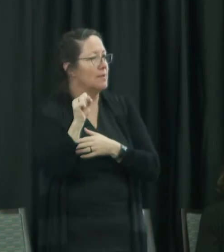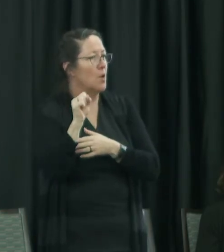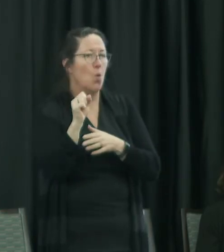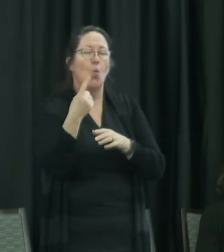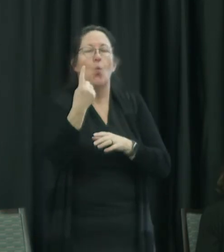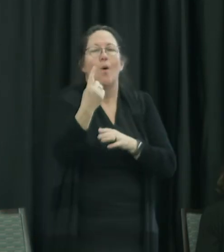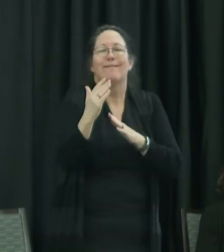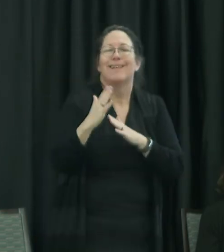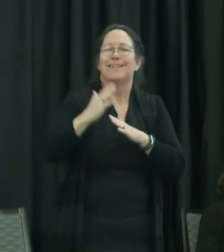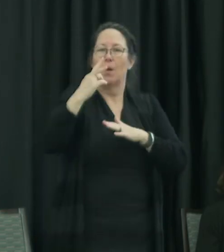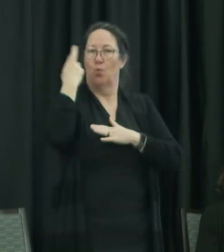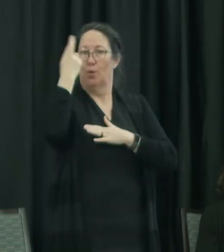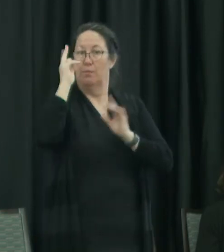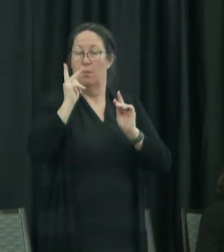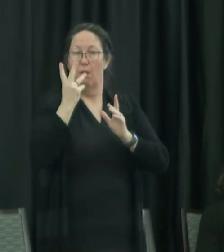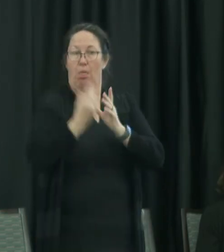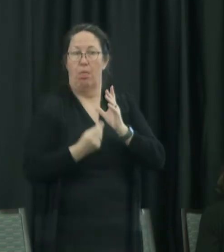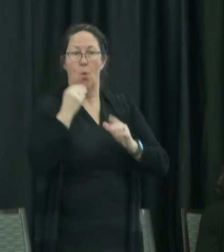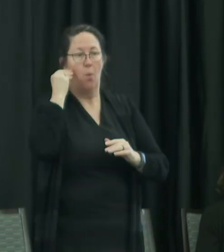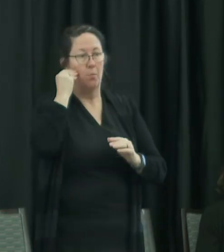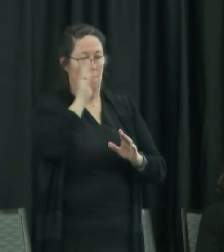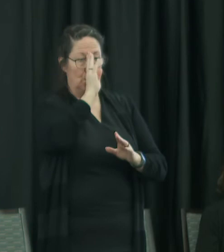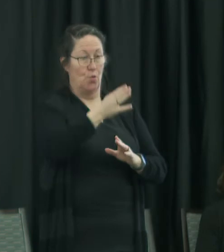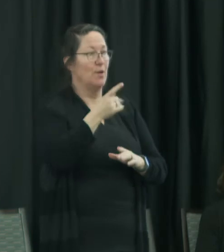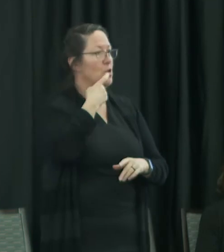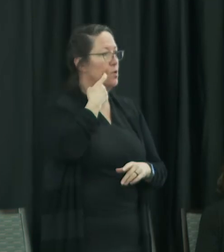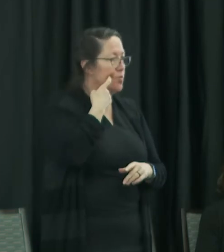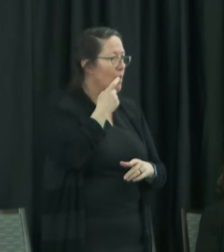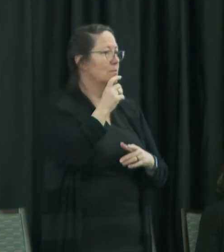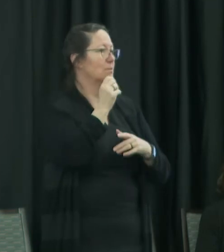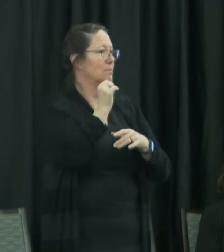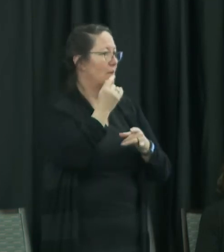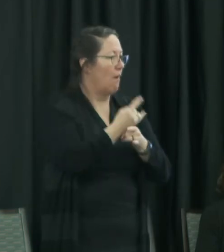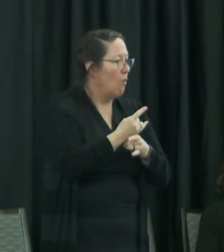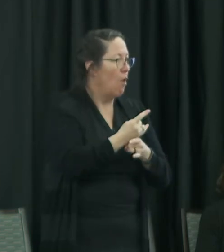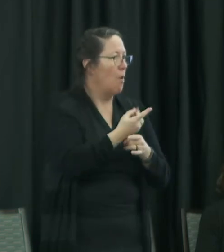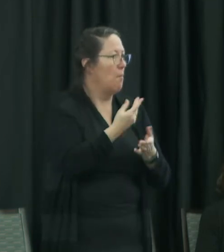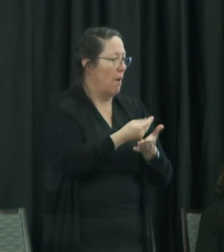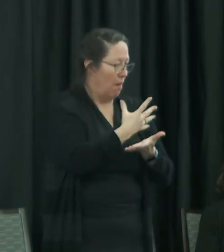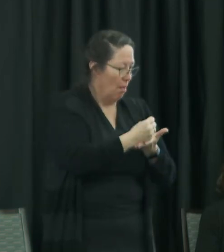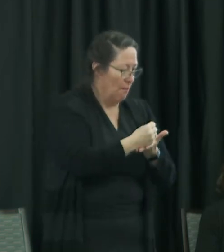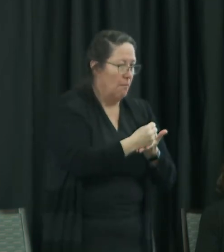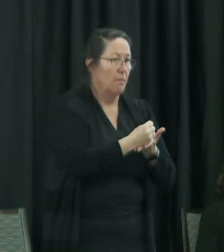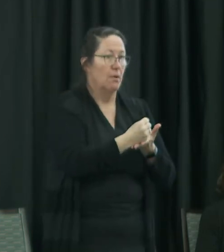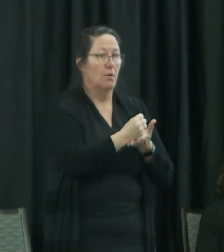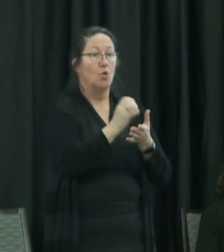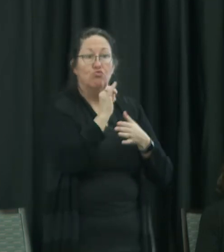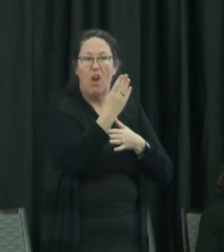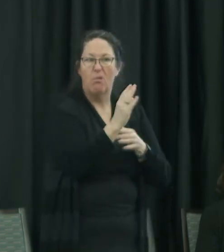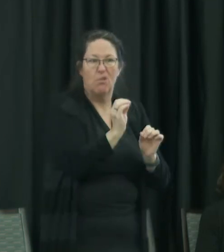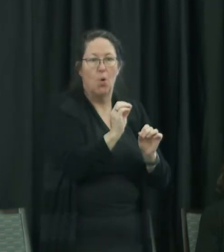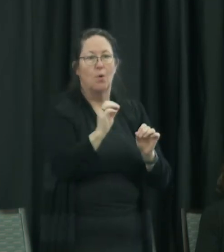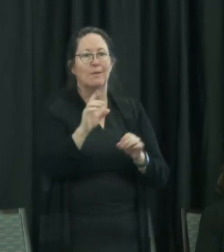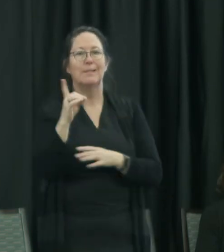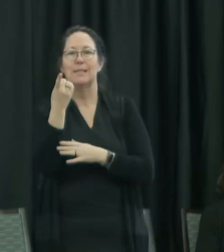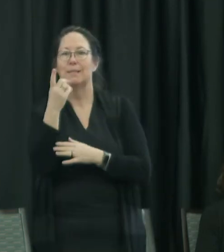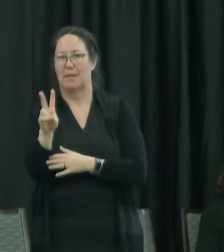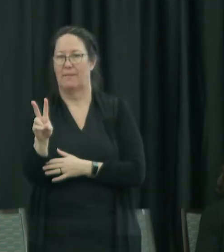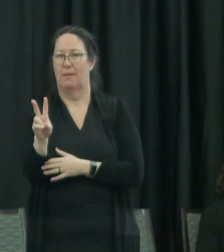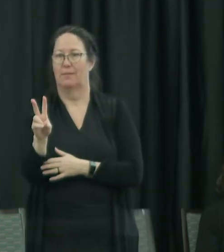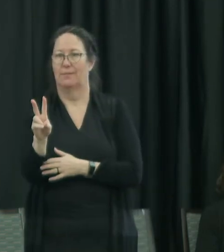one of the leading causes, is not directly related to drugs, alcohol, or a lack of money, or lack of a job. It's domestic